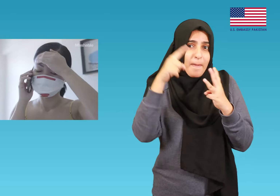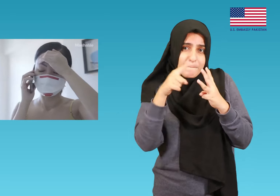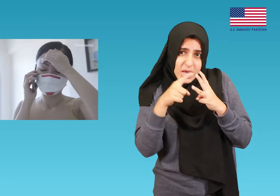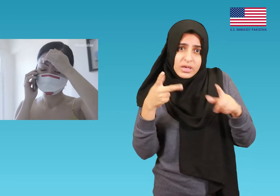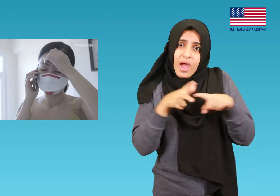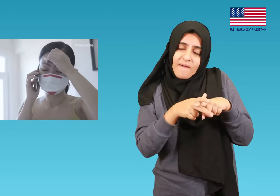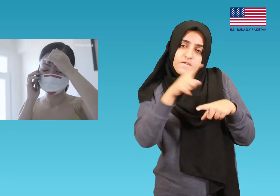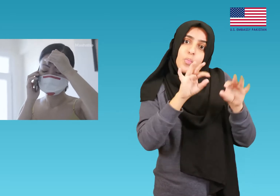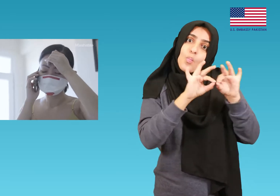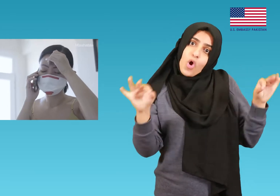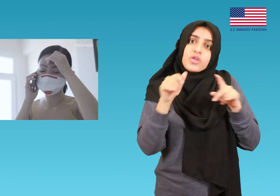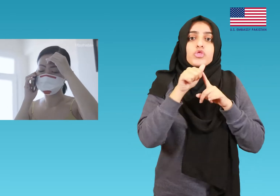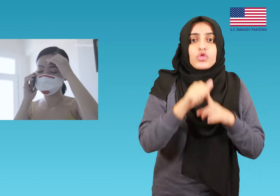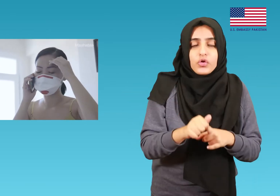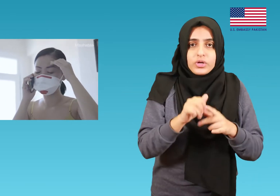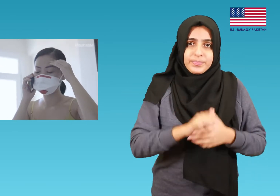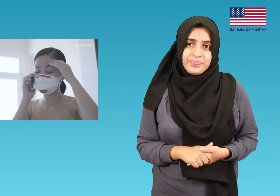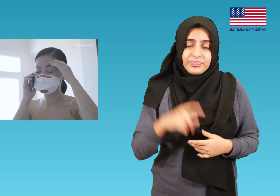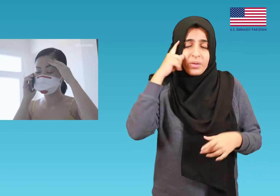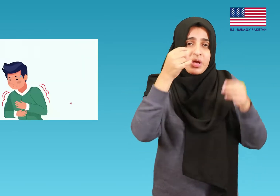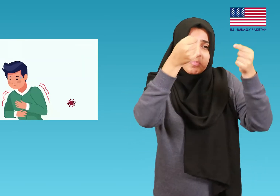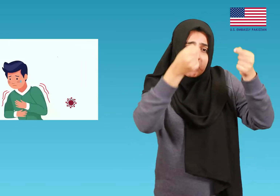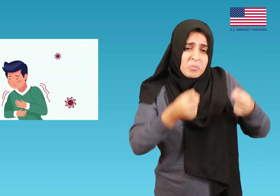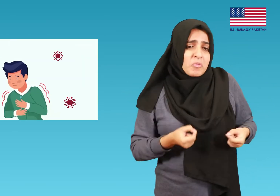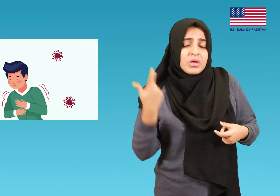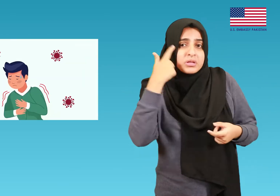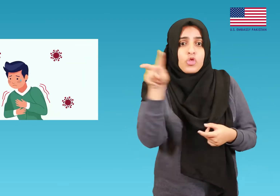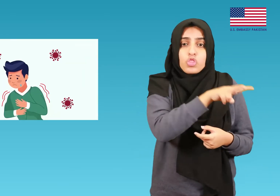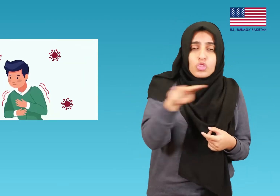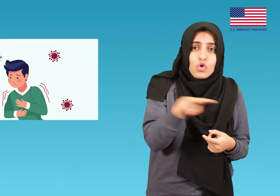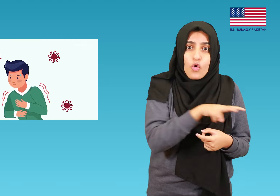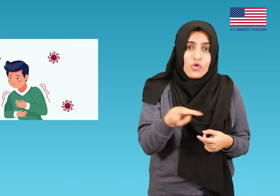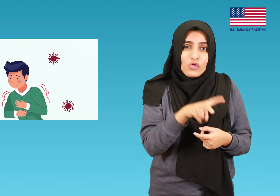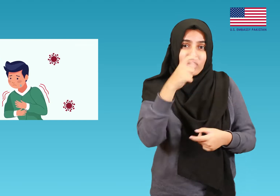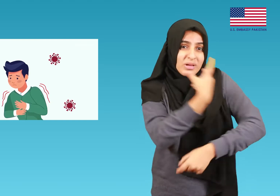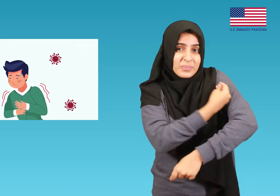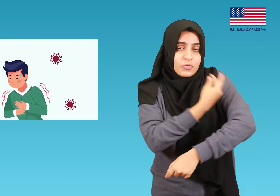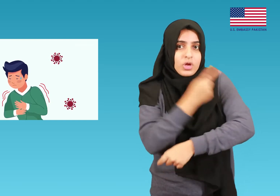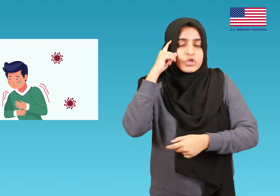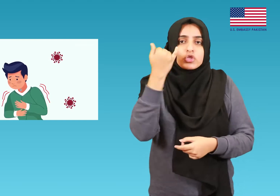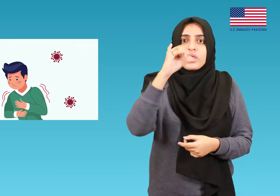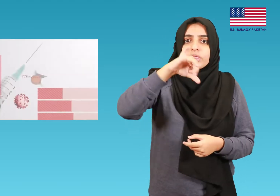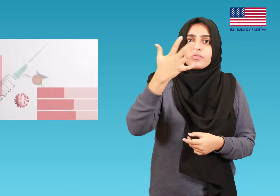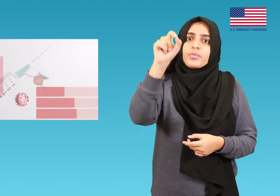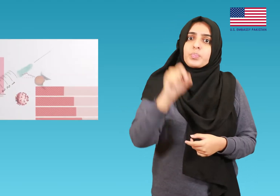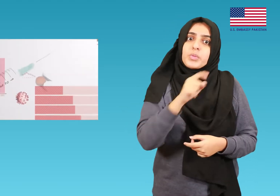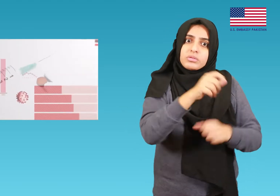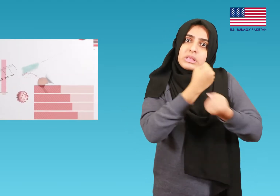Data showed both vaccines were about 95% effective at protecting against the virus. In